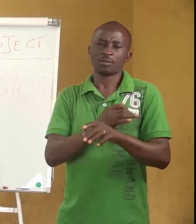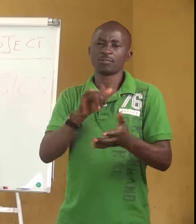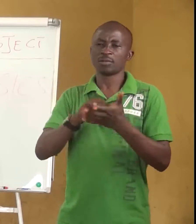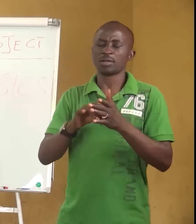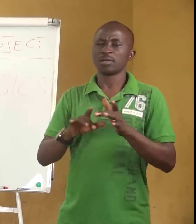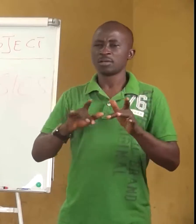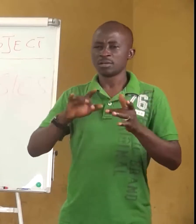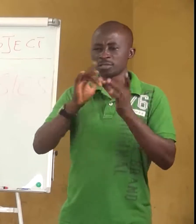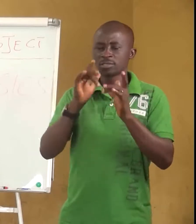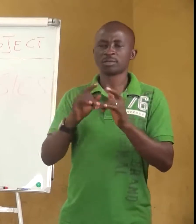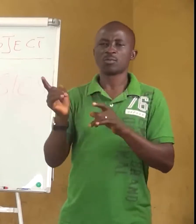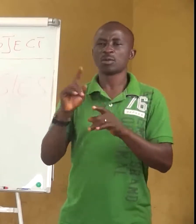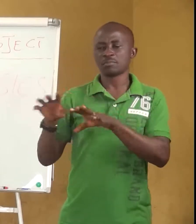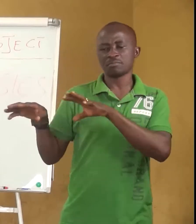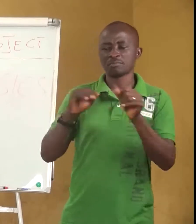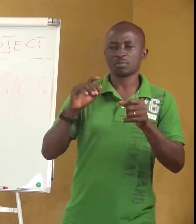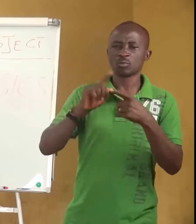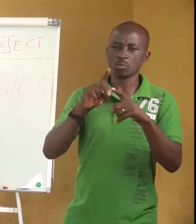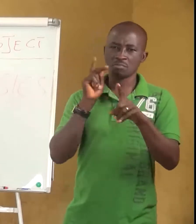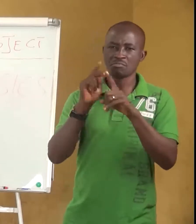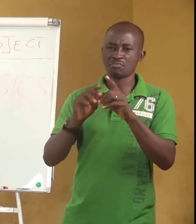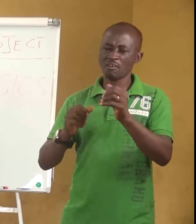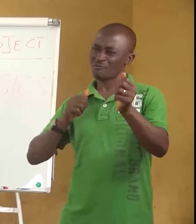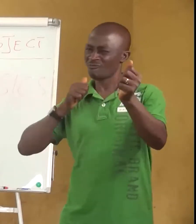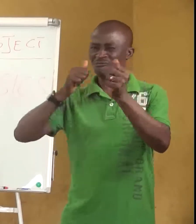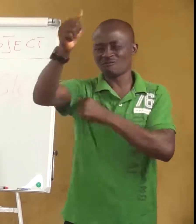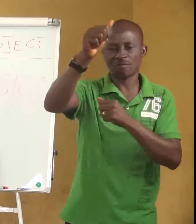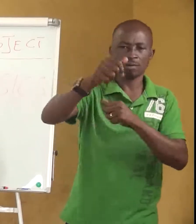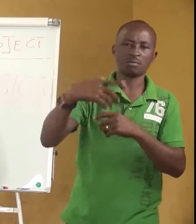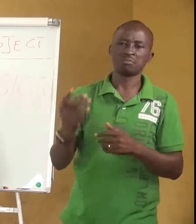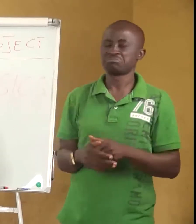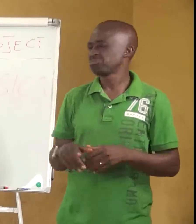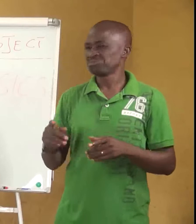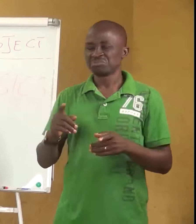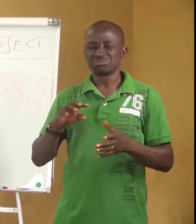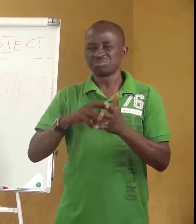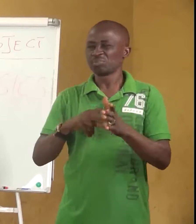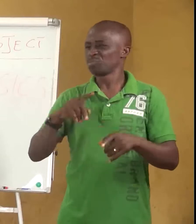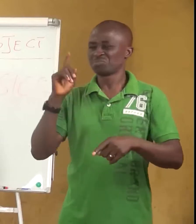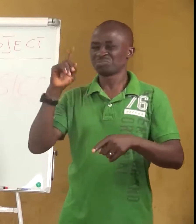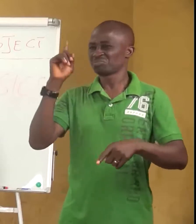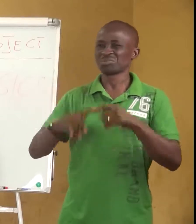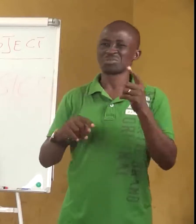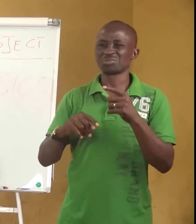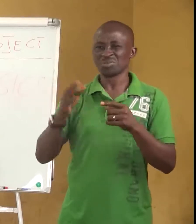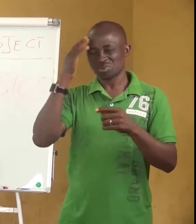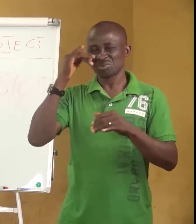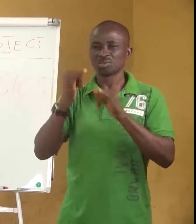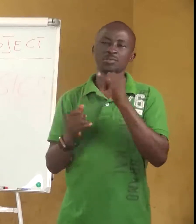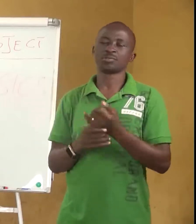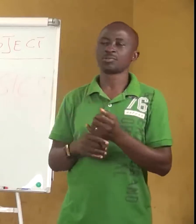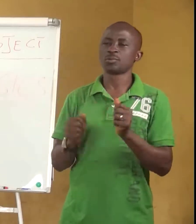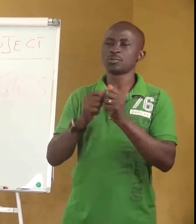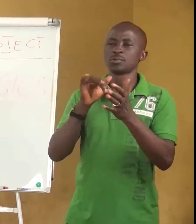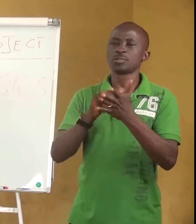where it's been taken to a point further away, which could be infinity. And so, with that, equations